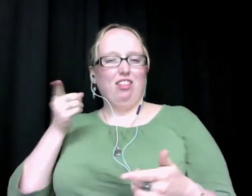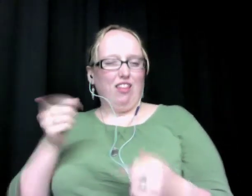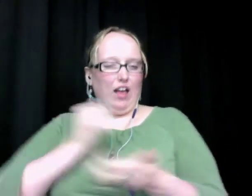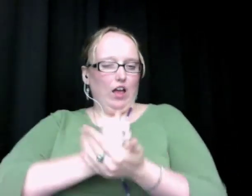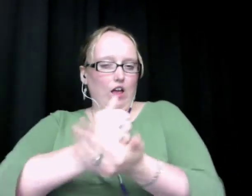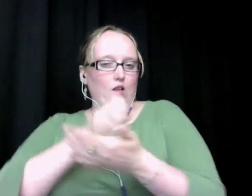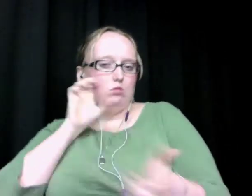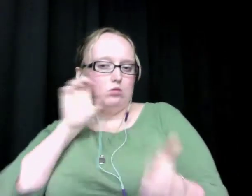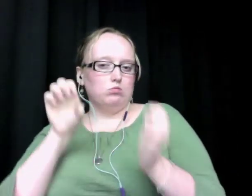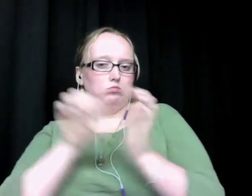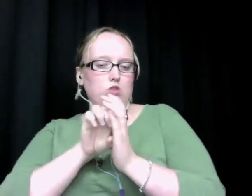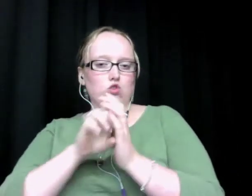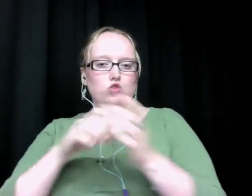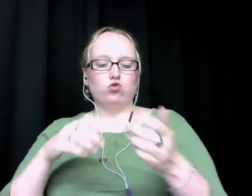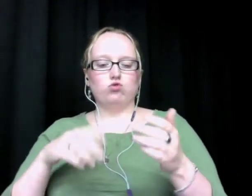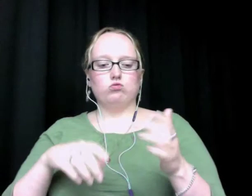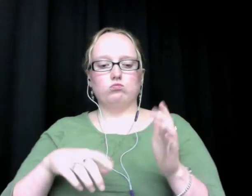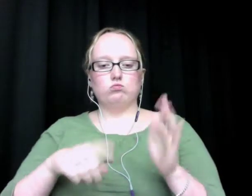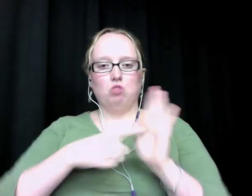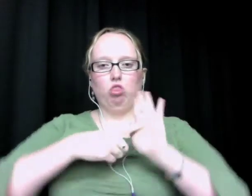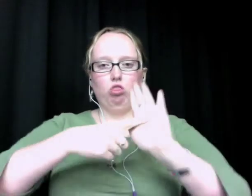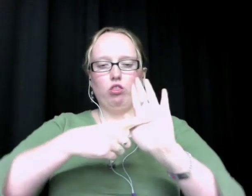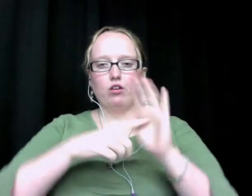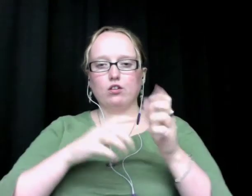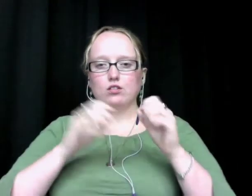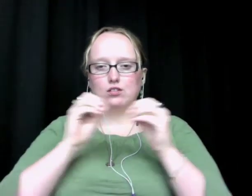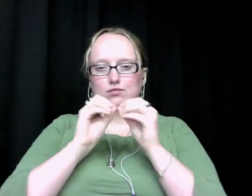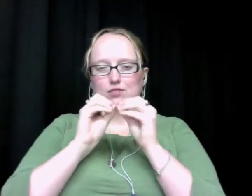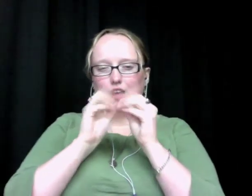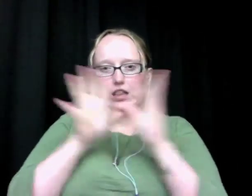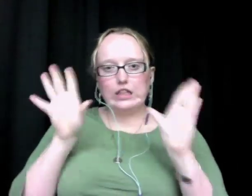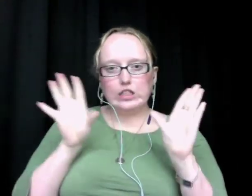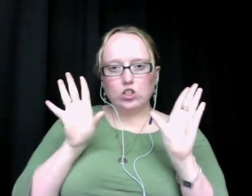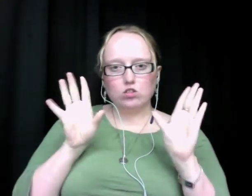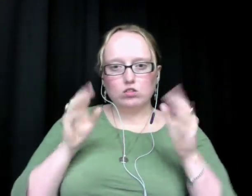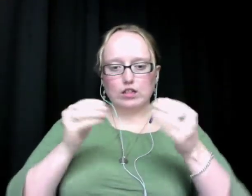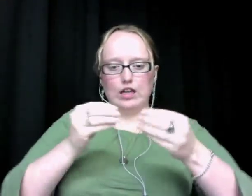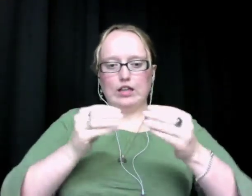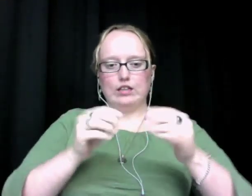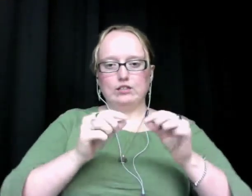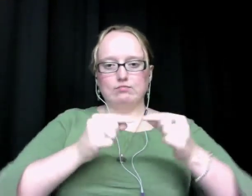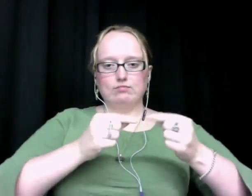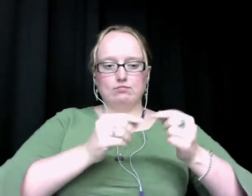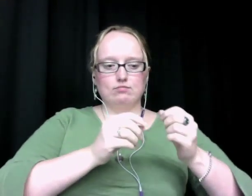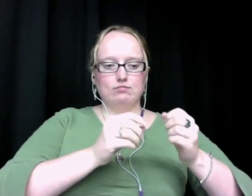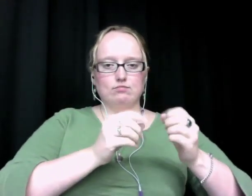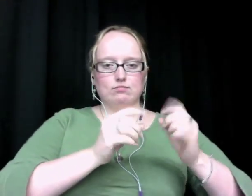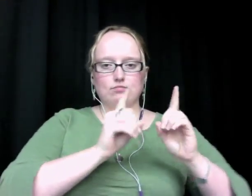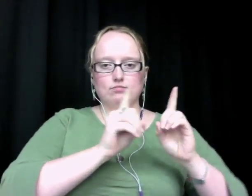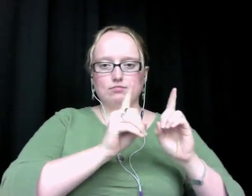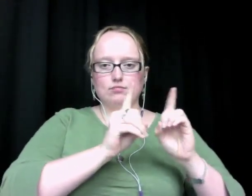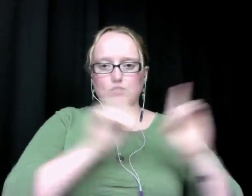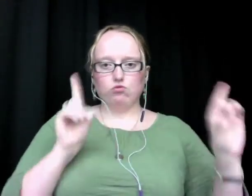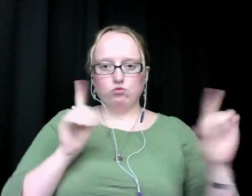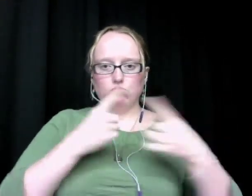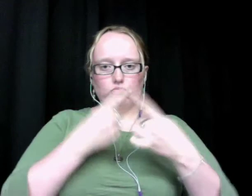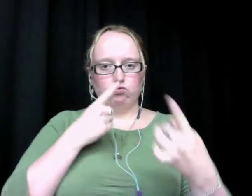After that is done, captions are written for underneath the pictures, and those are pasted onto the pages as well.